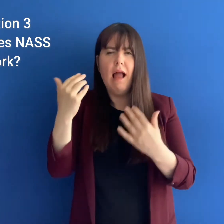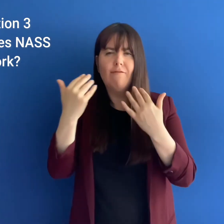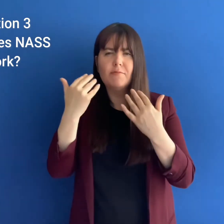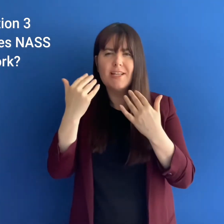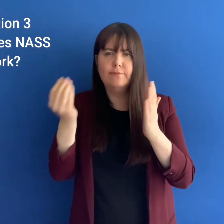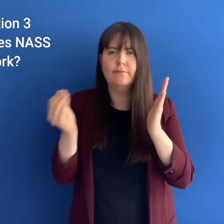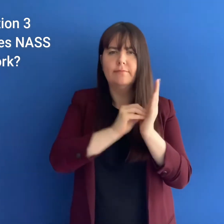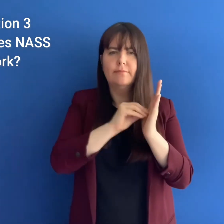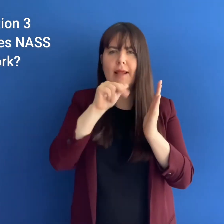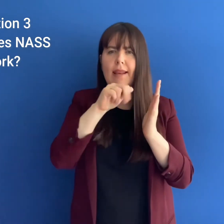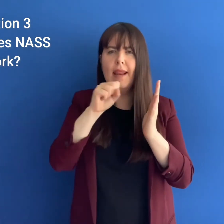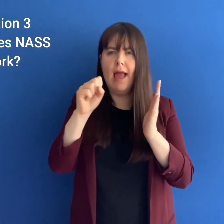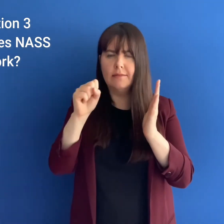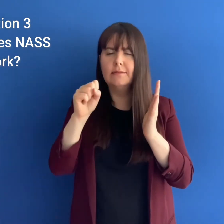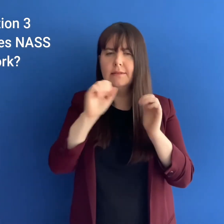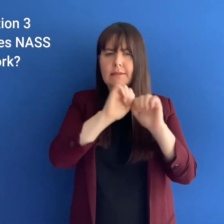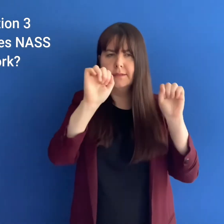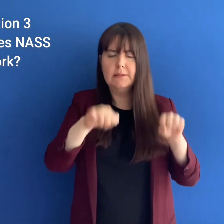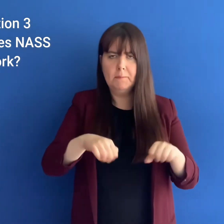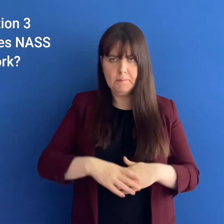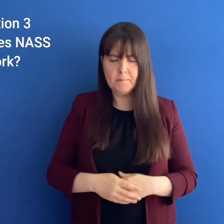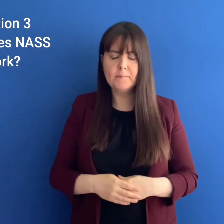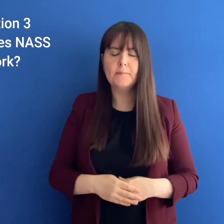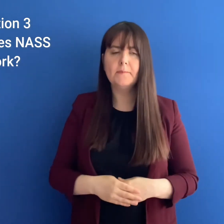for examples of the information stored on NASS.